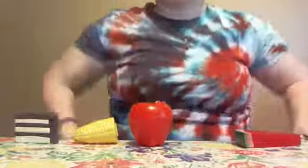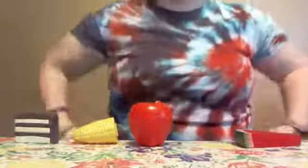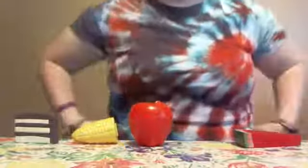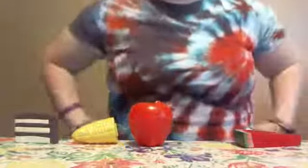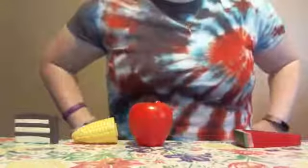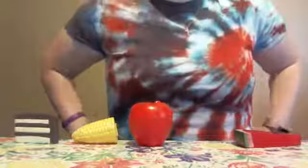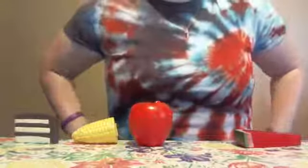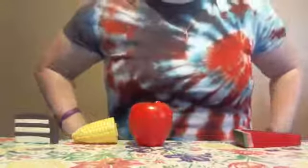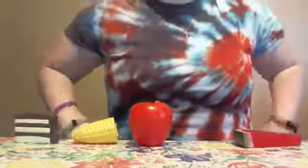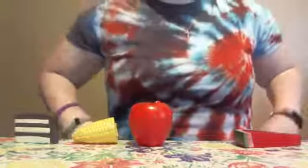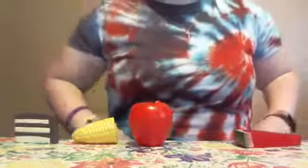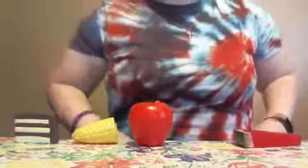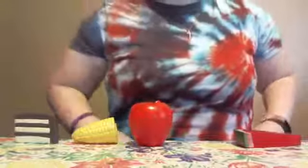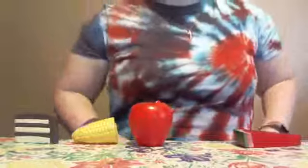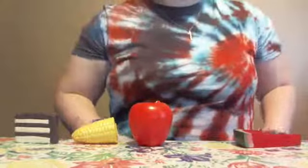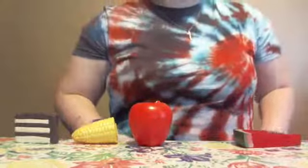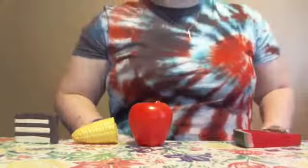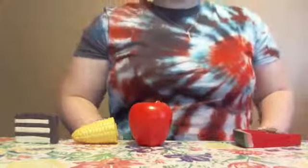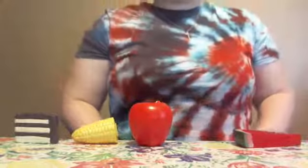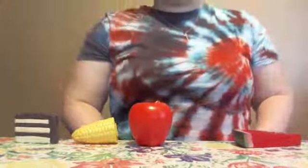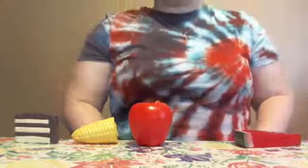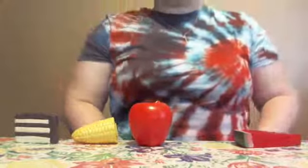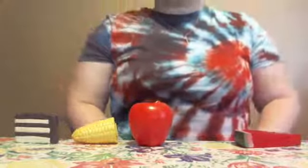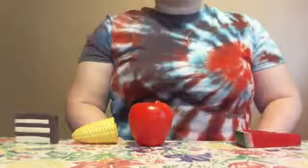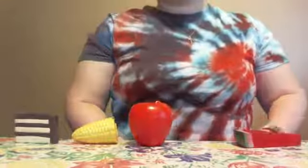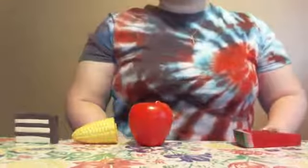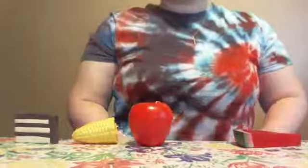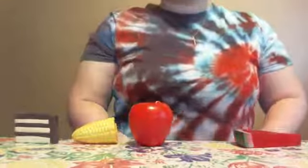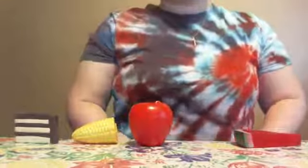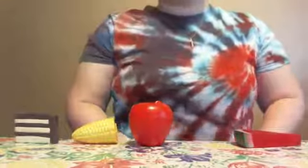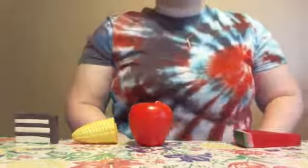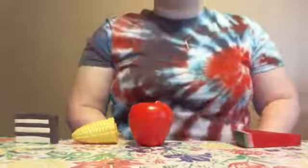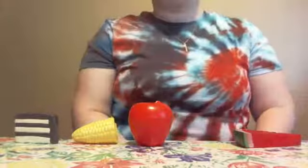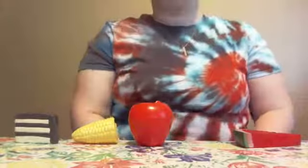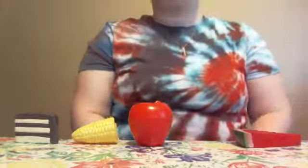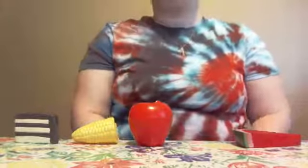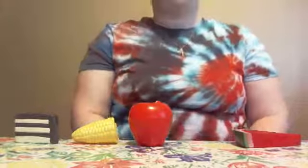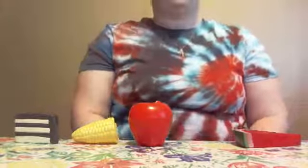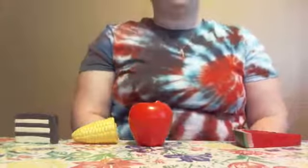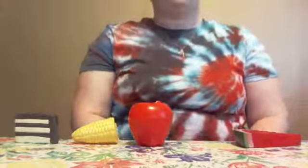You guys can sign it. You can put it in the comment section.